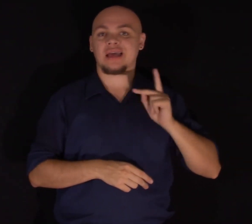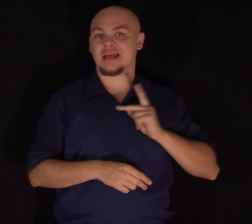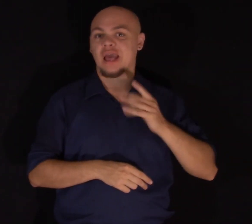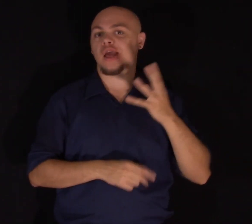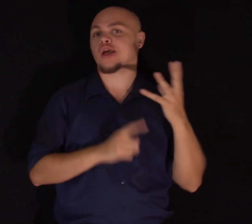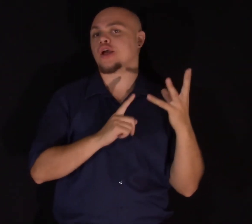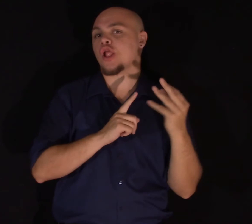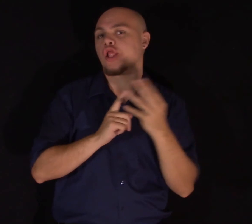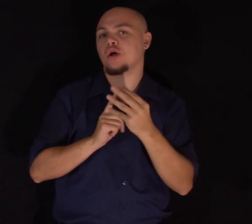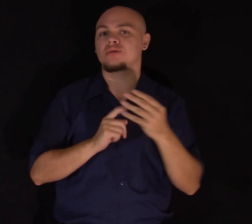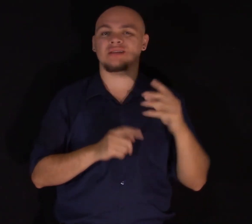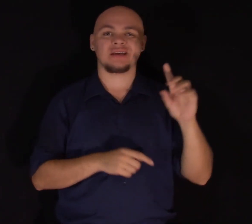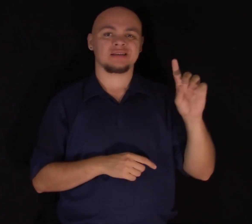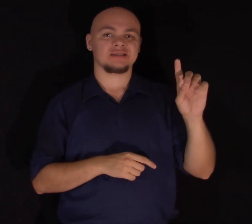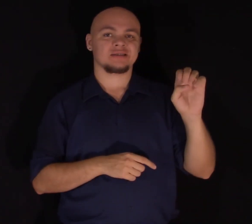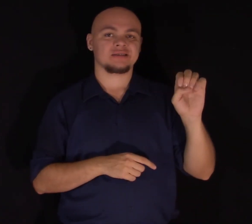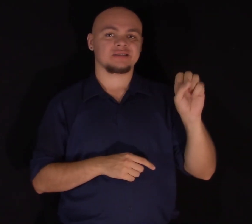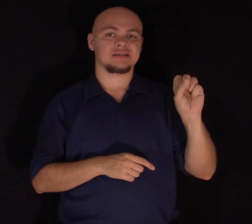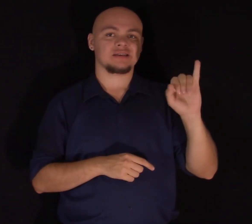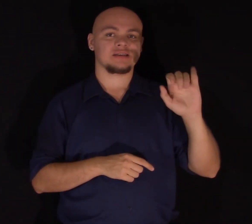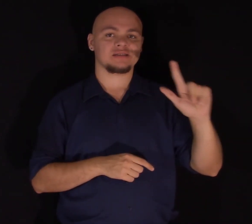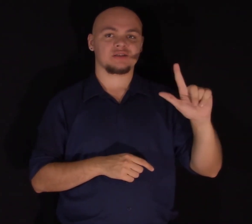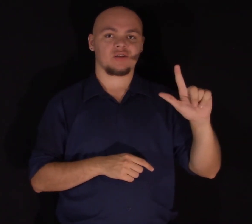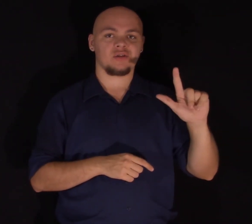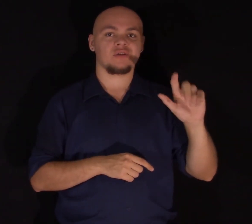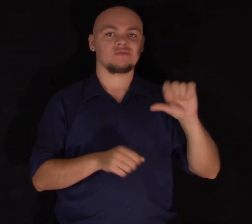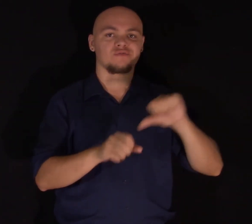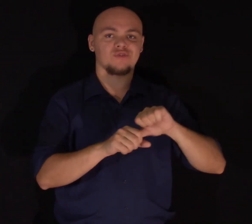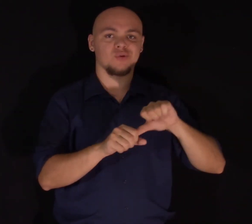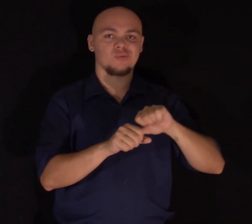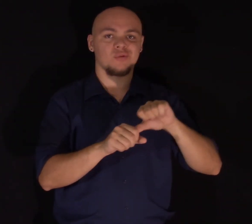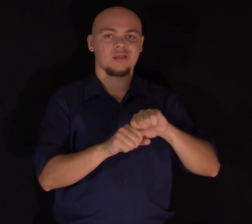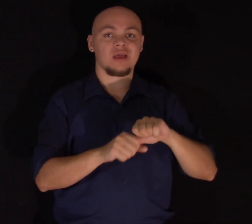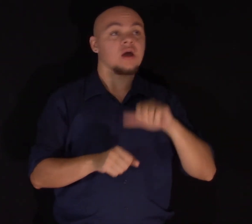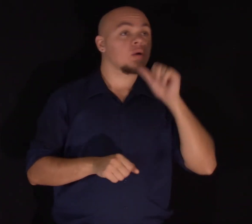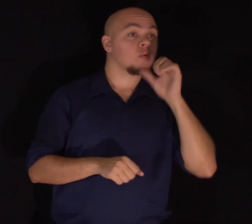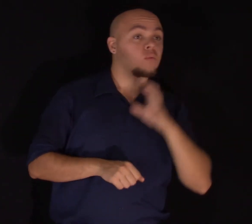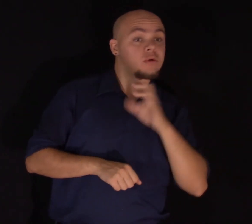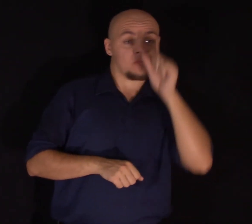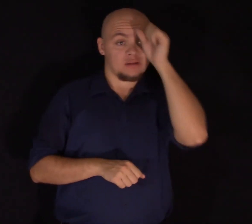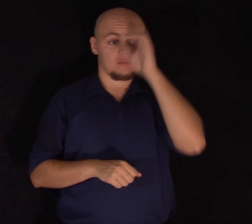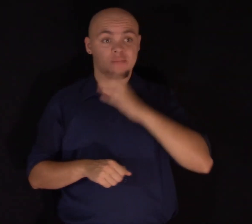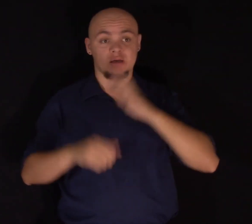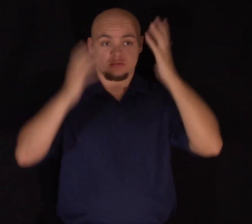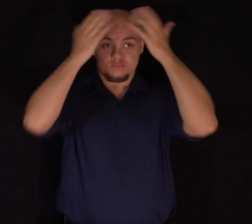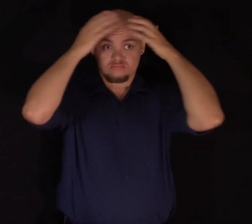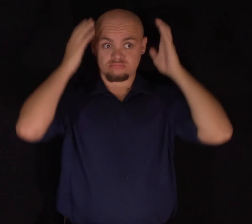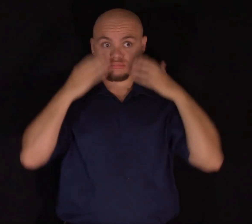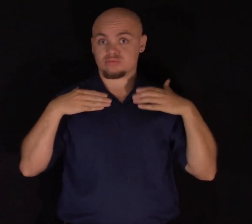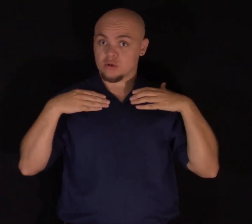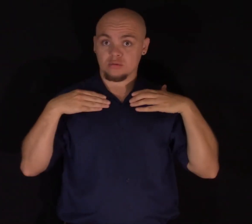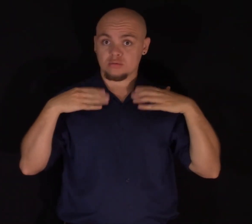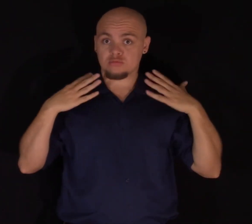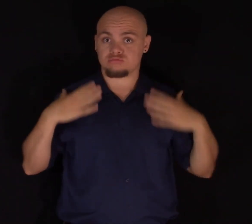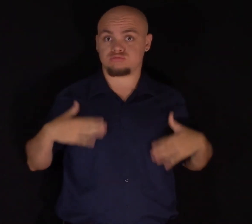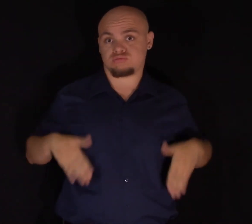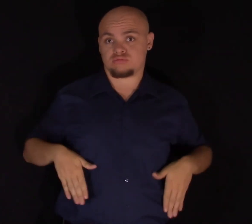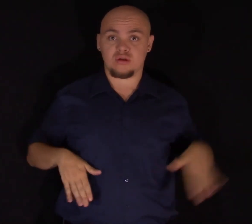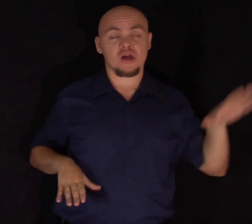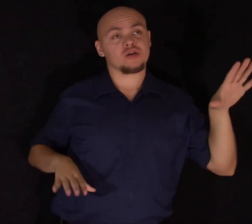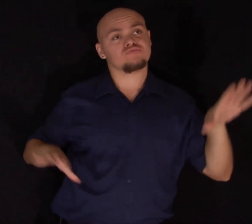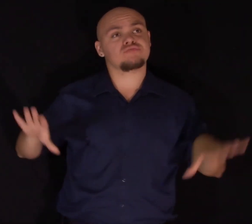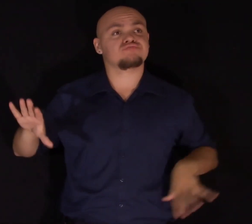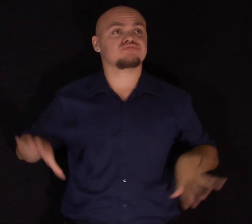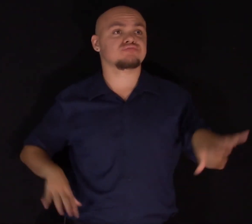otherwise known as diesel fuel or kerosene. And Klansmen and Klanswomen in their robes and hoods and torches were paraded around